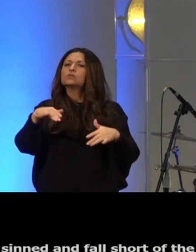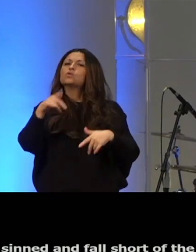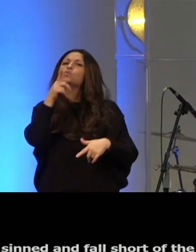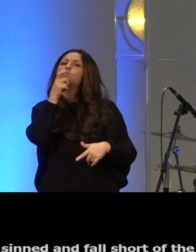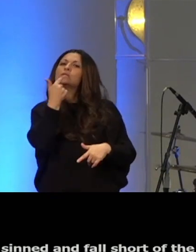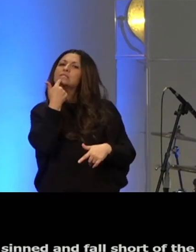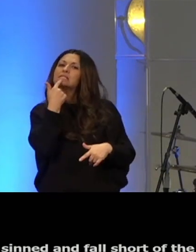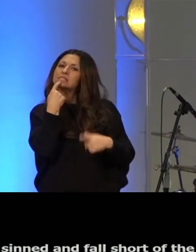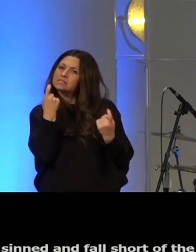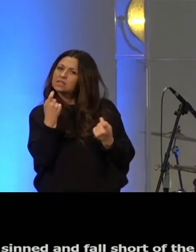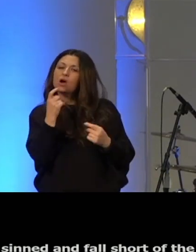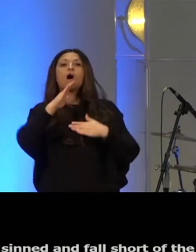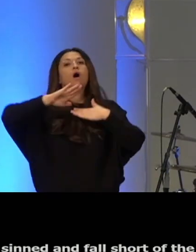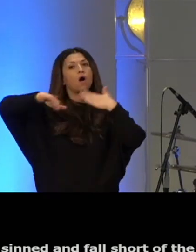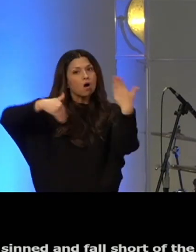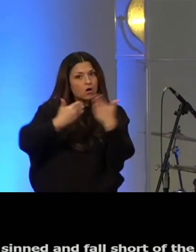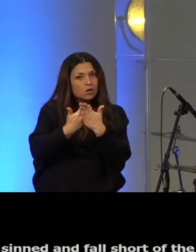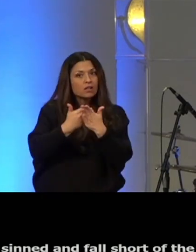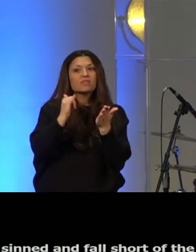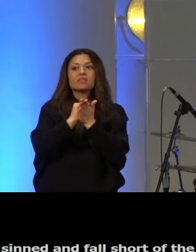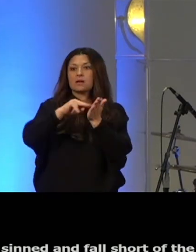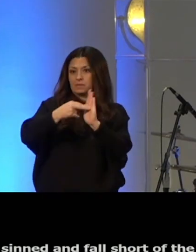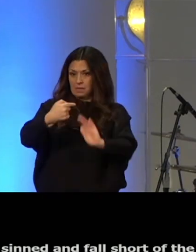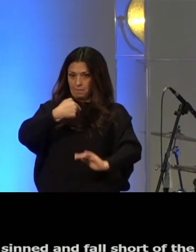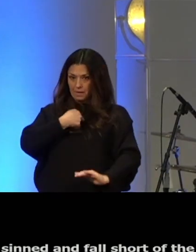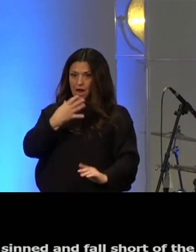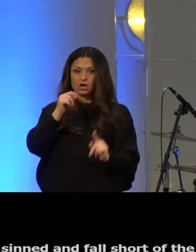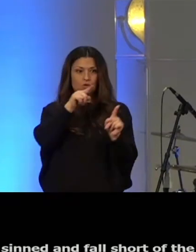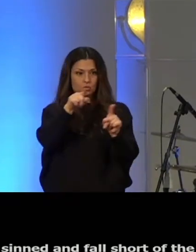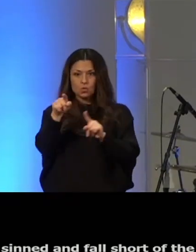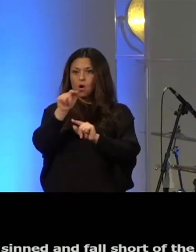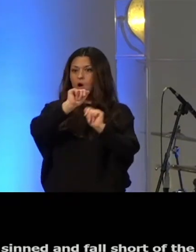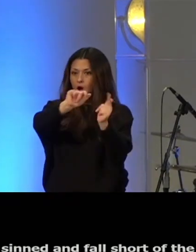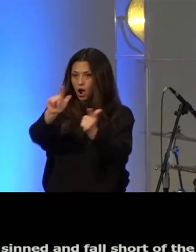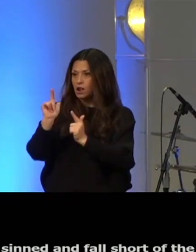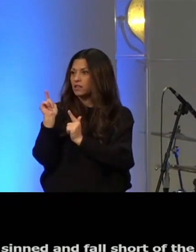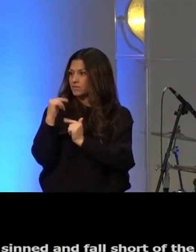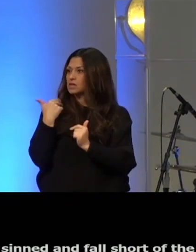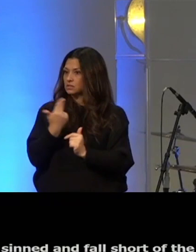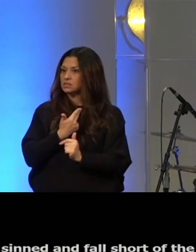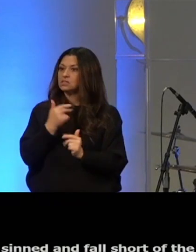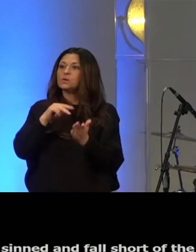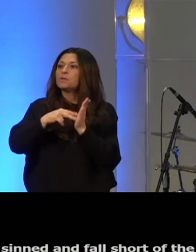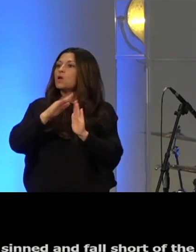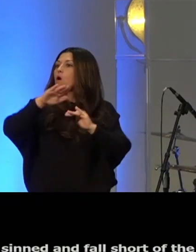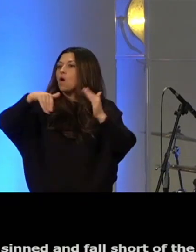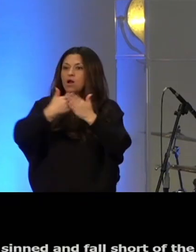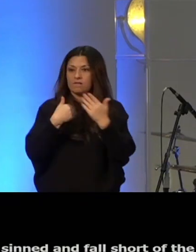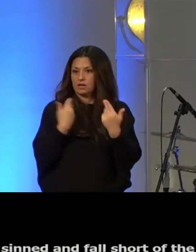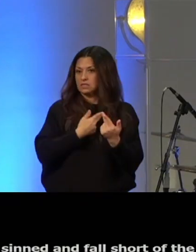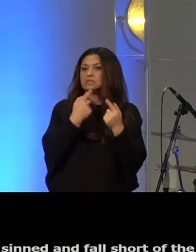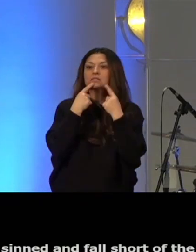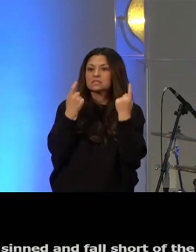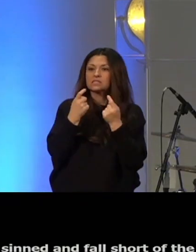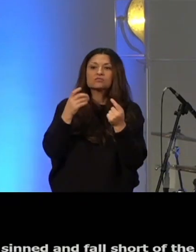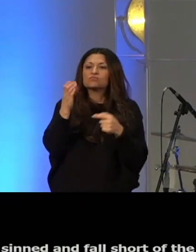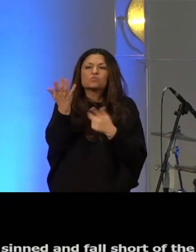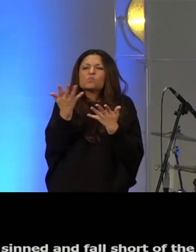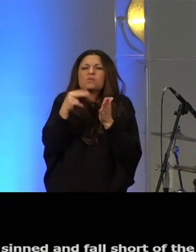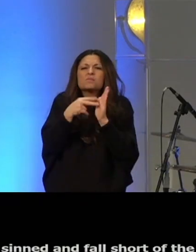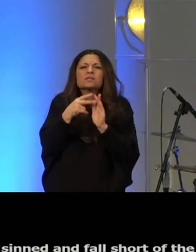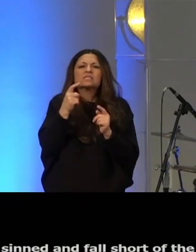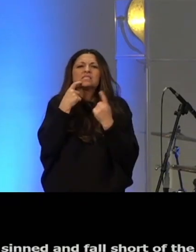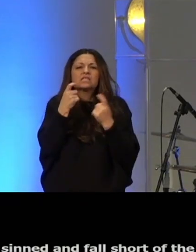has sinned? All of us. And that would be me and you, all of us. So we've all sinned. And what is sin? Sin is a crime against